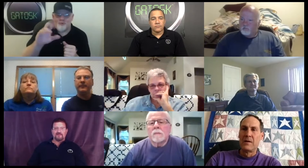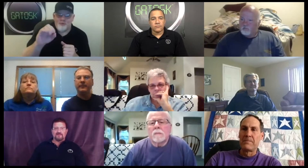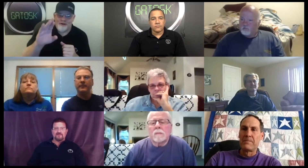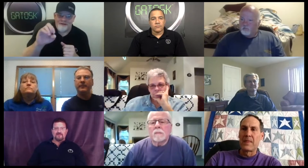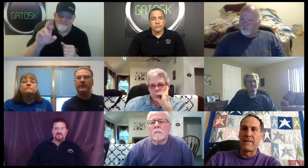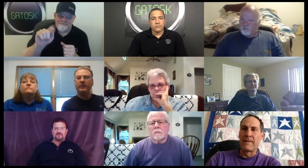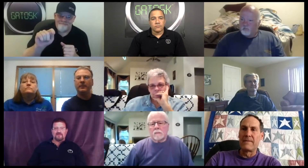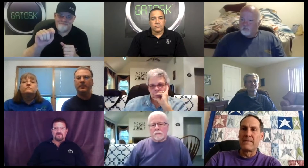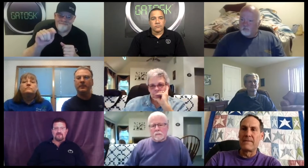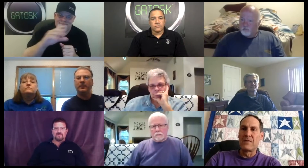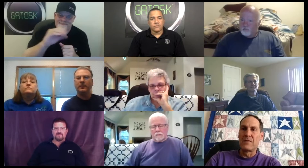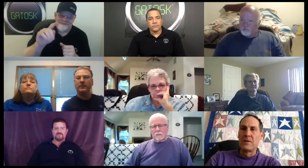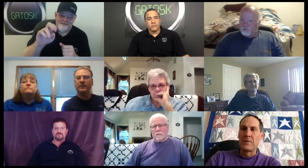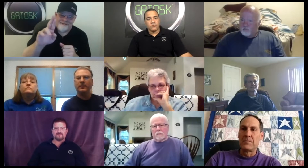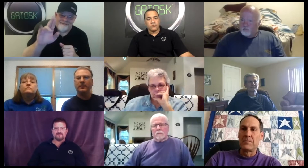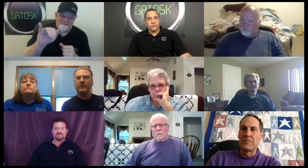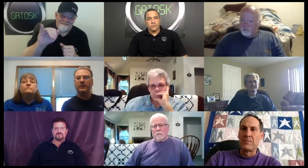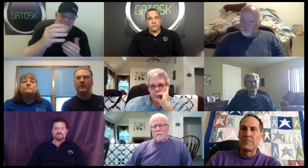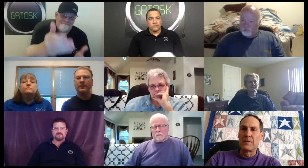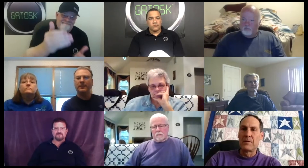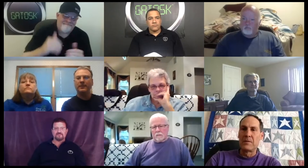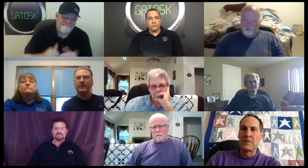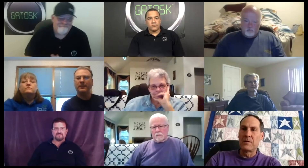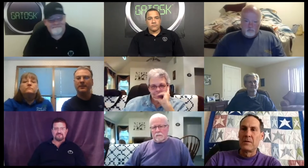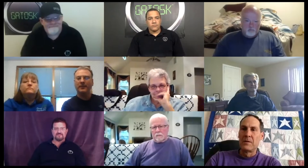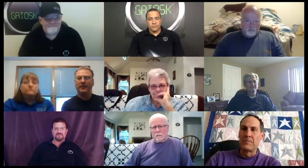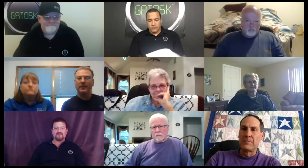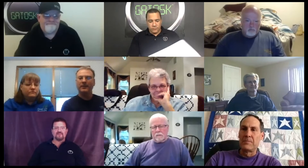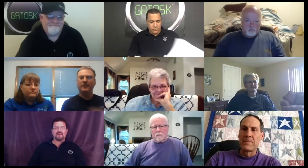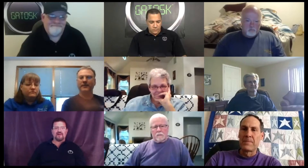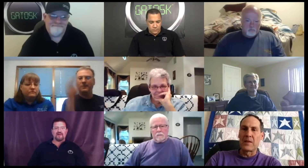We'll start with Robert and Terry. Go ahead.